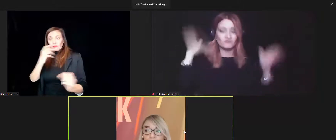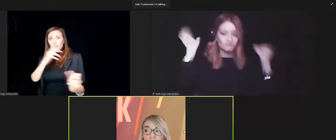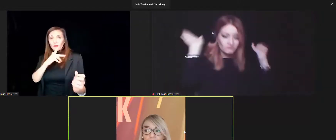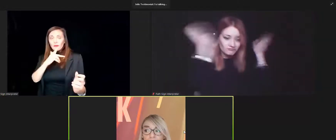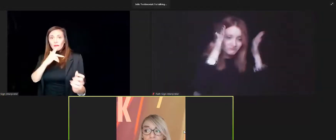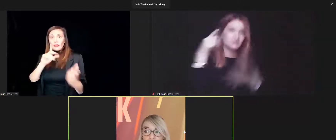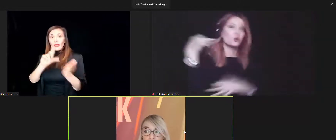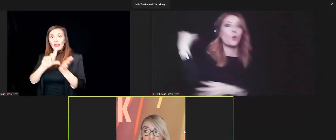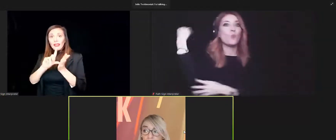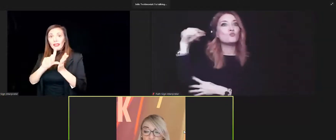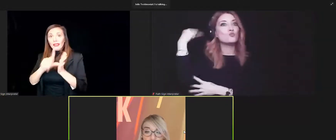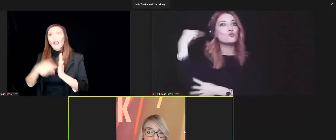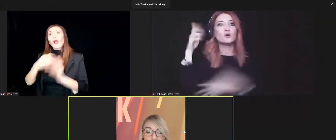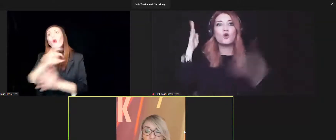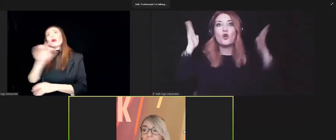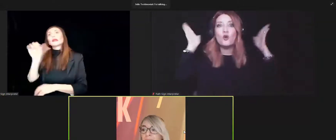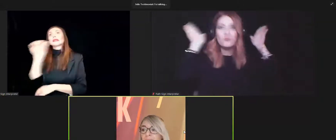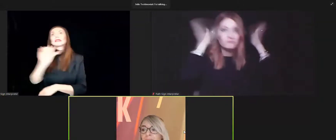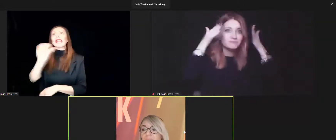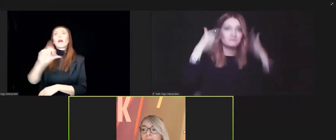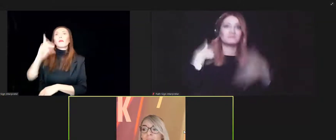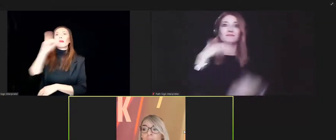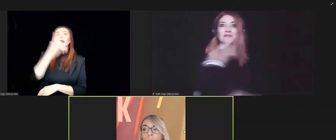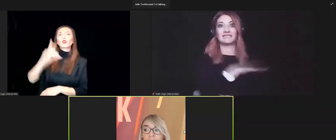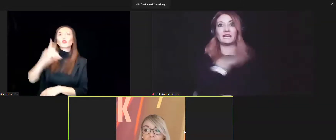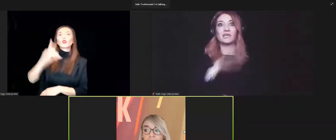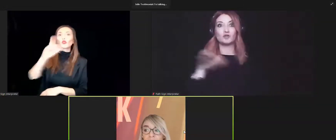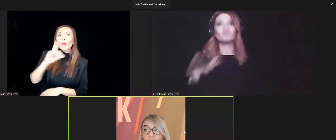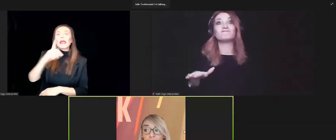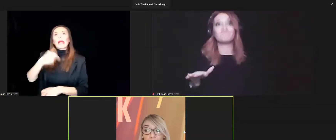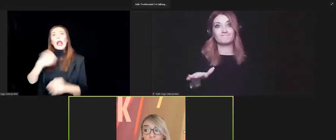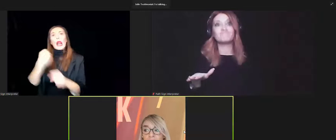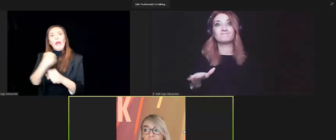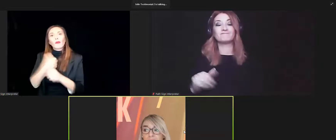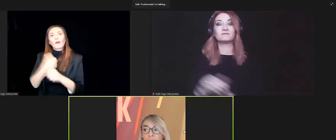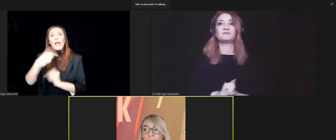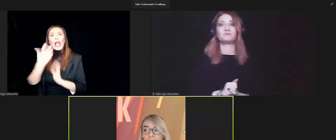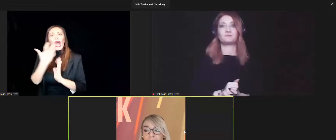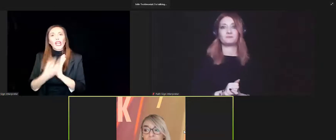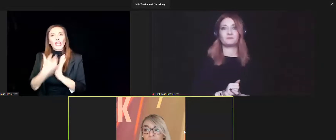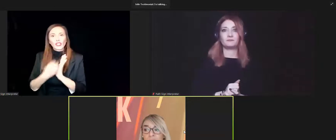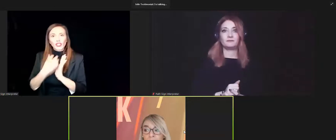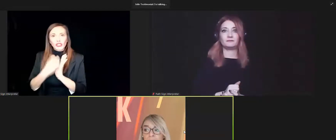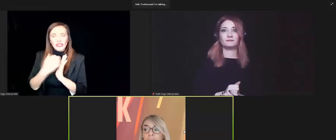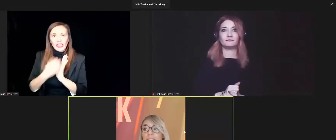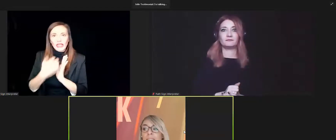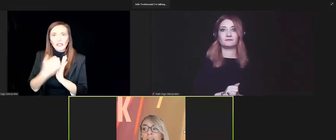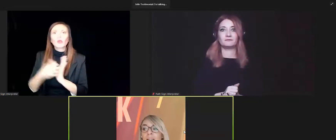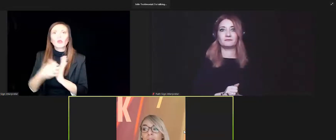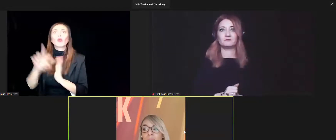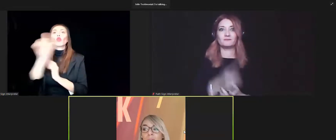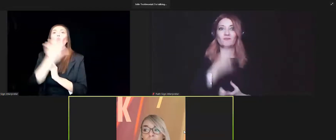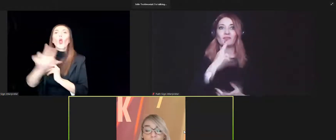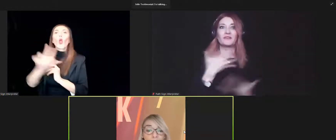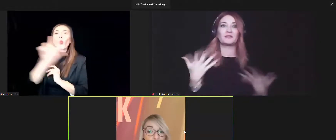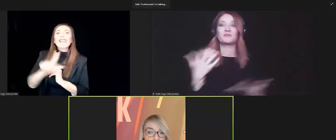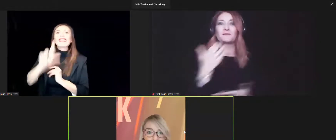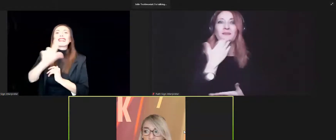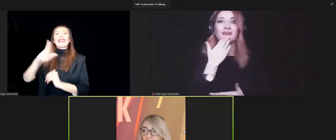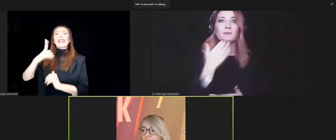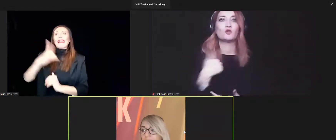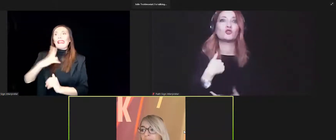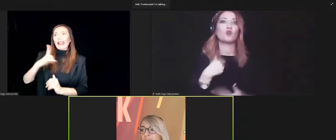Monday for customer follow-up, Wednesday to talk about the business to mom who are